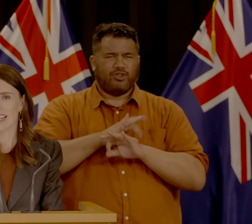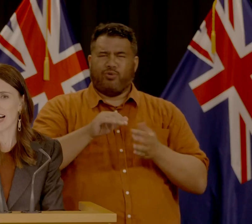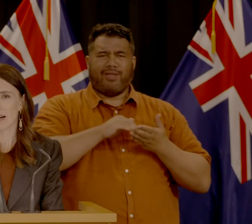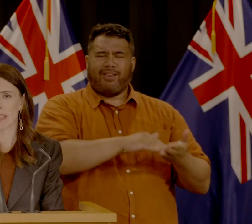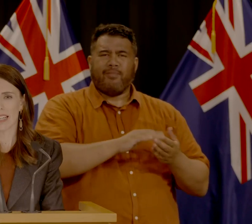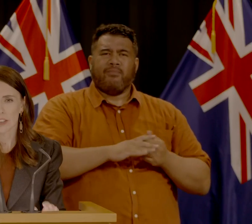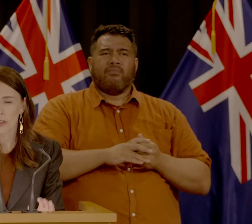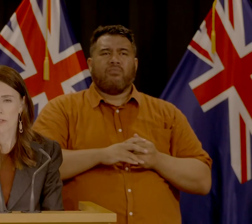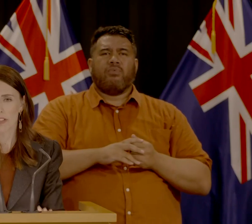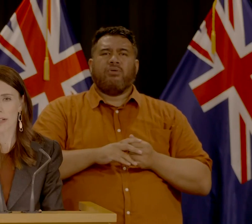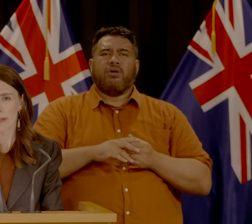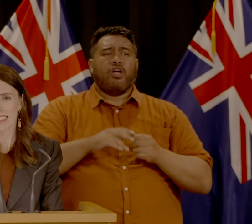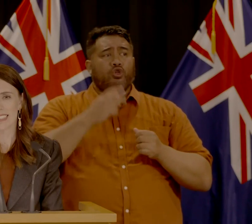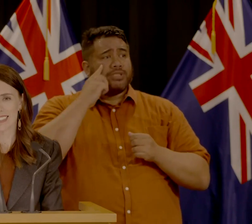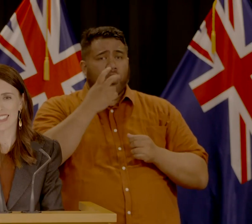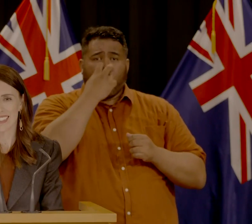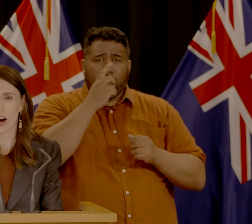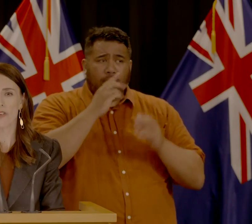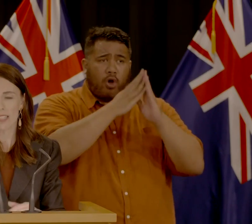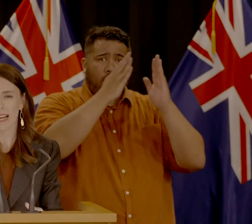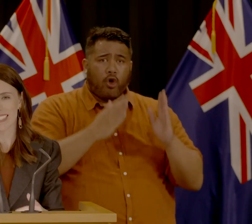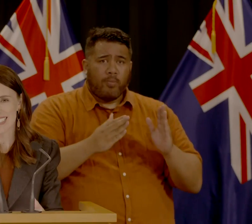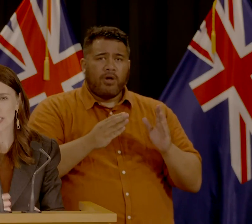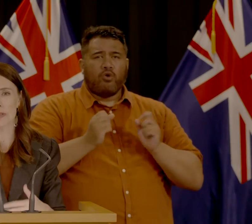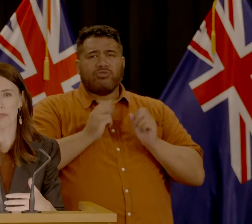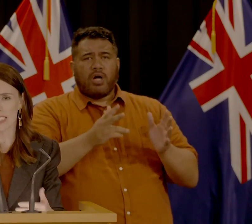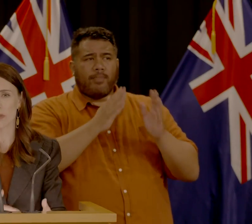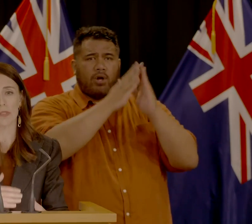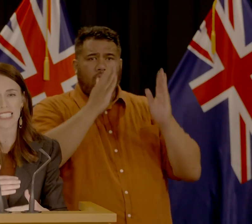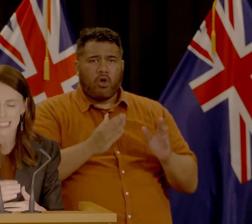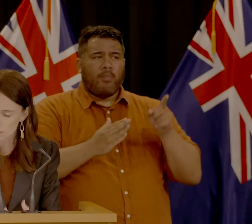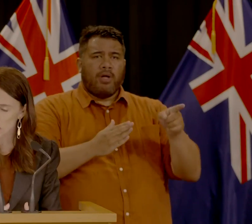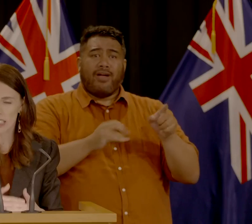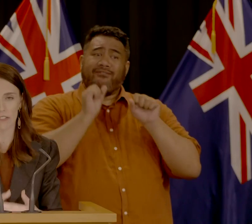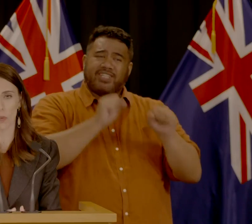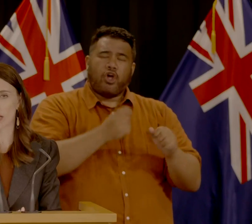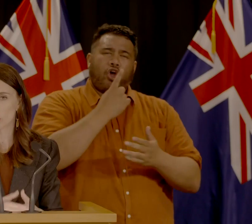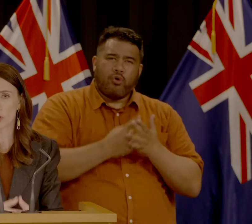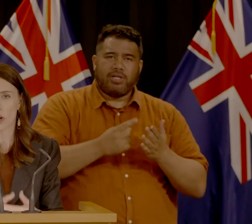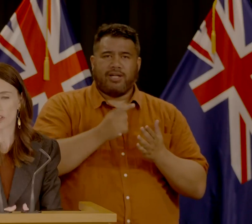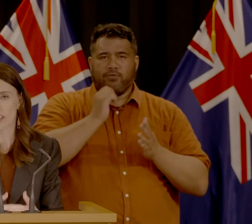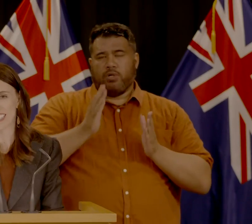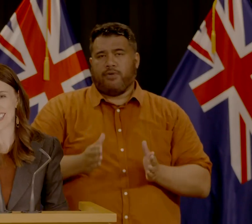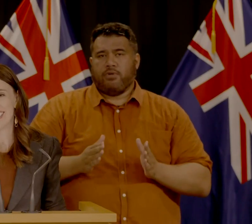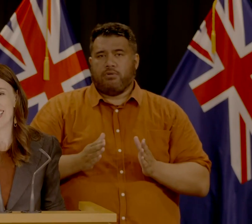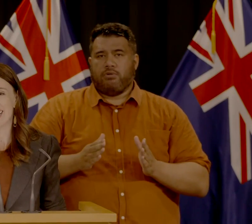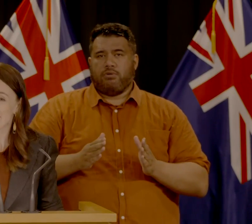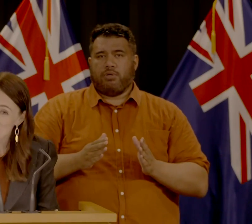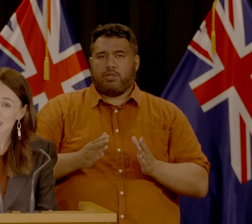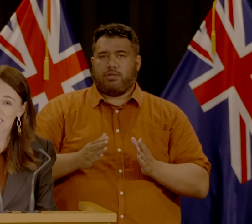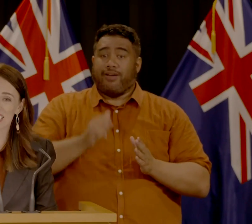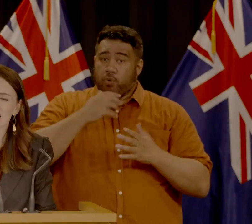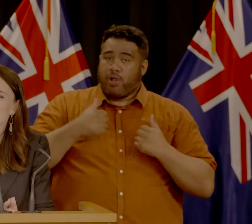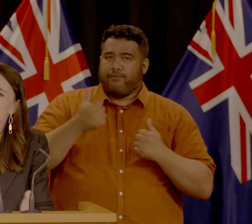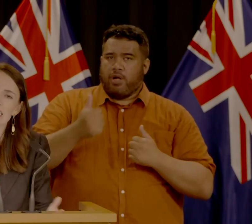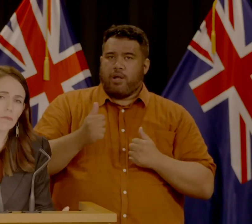facility, do your very best to only make essential visits, or especially if you're well, do not go near an aged